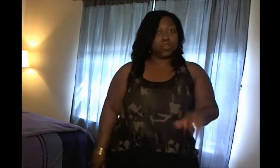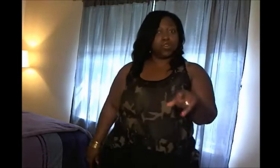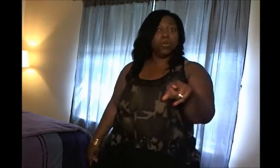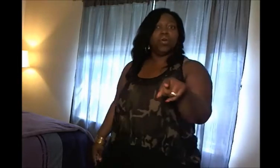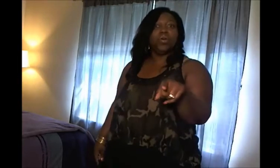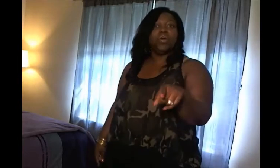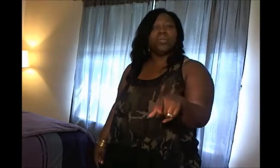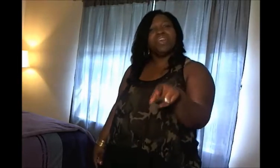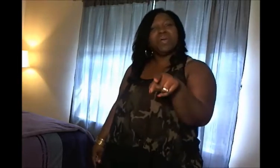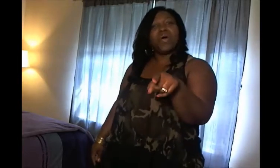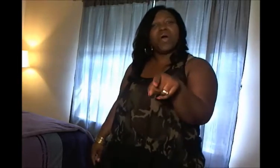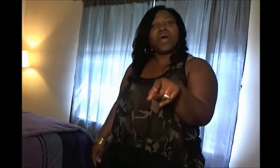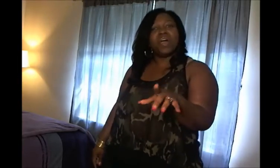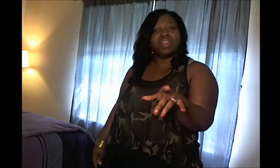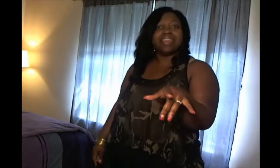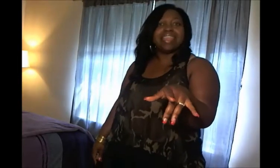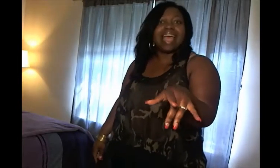No, you're not.